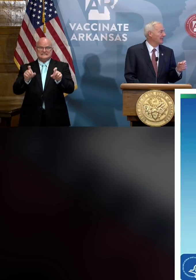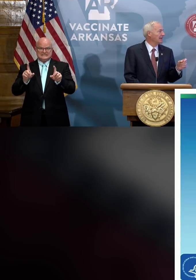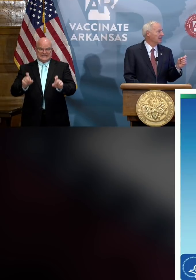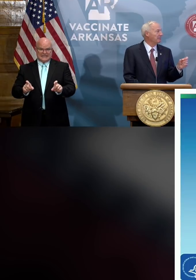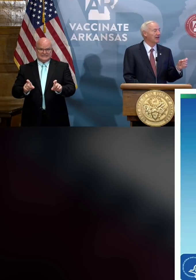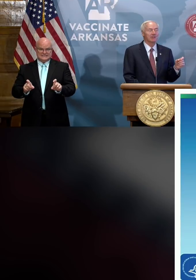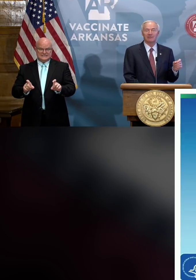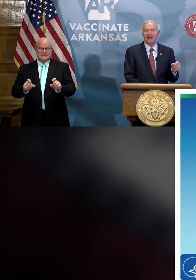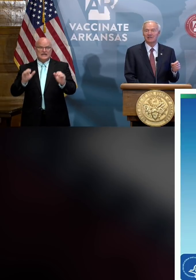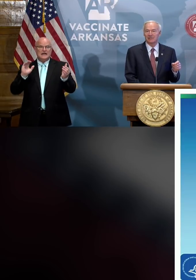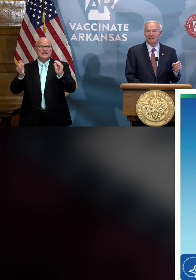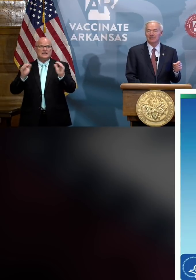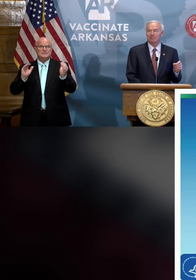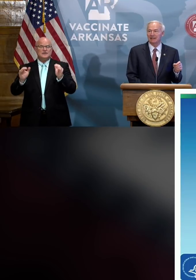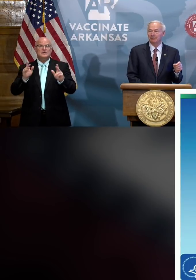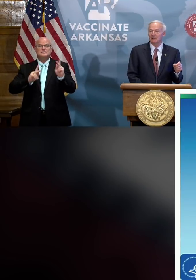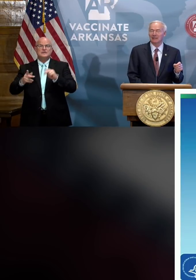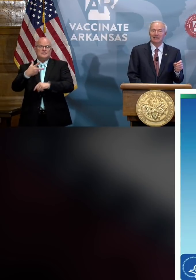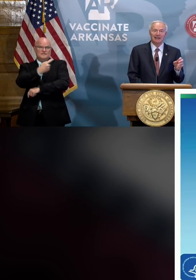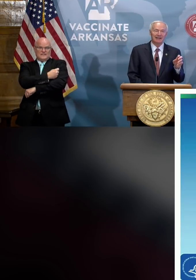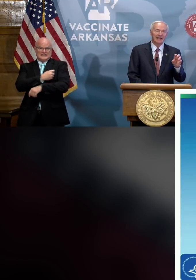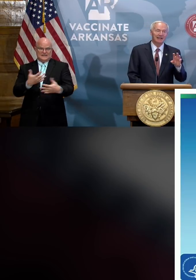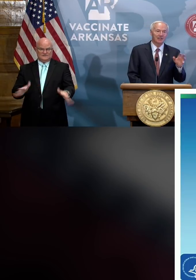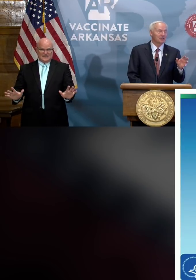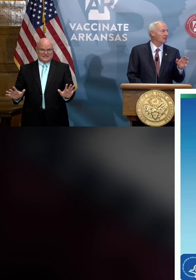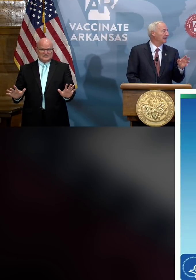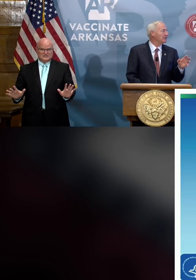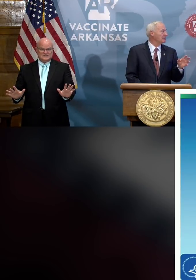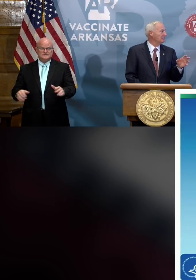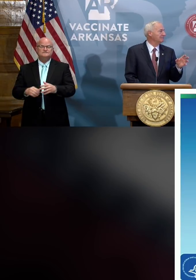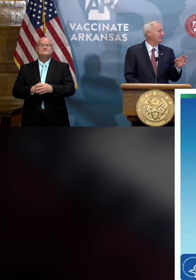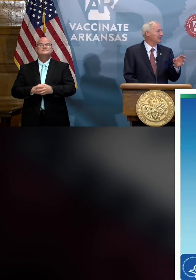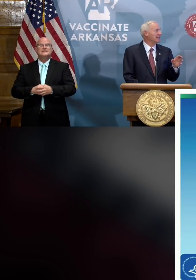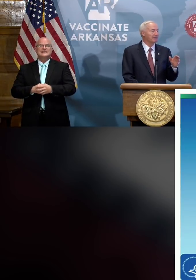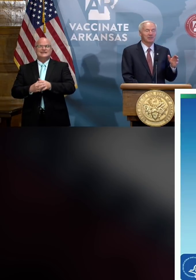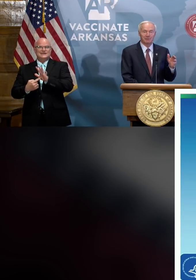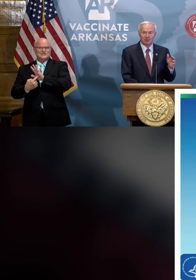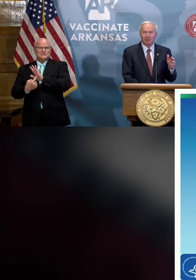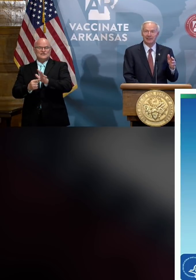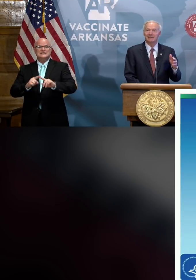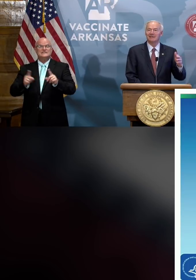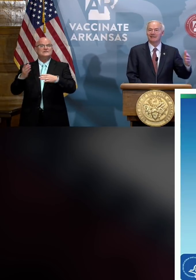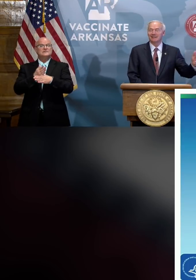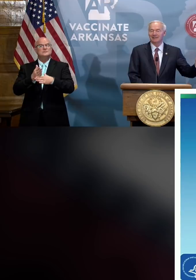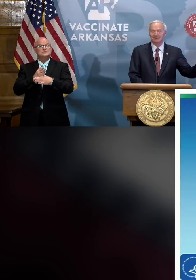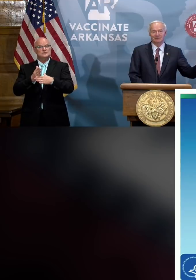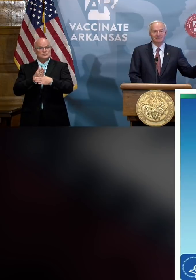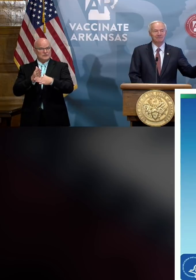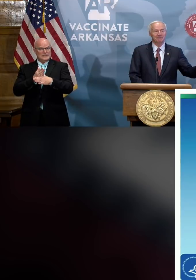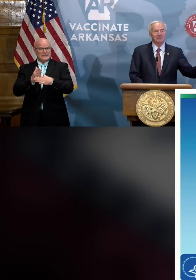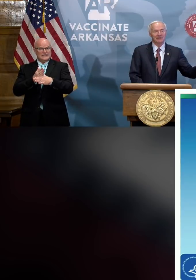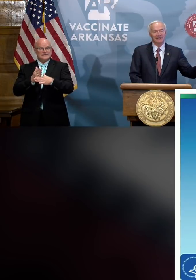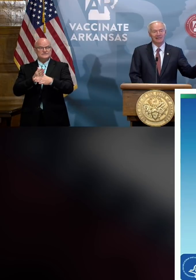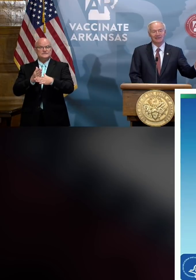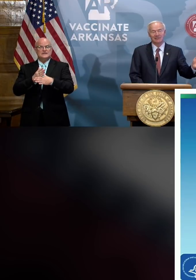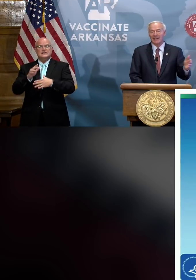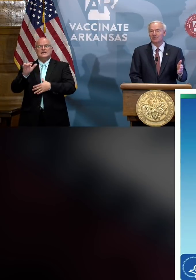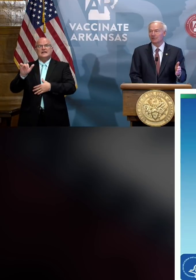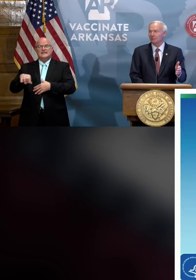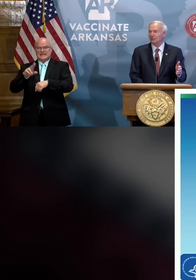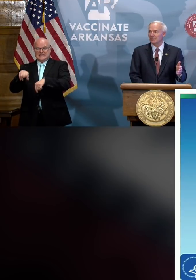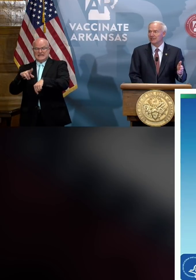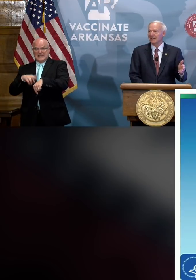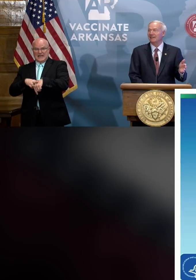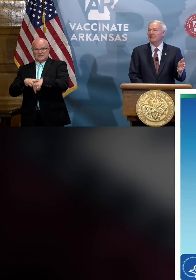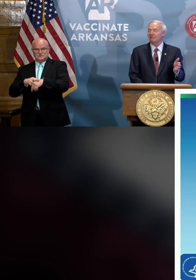test compared to vaccinated people. And that illustrates the difference between the